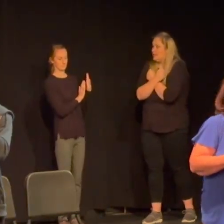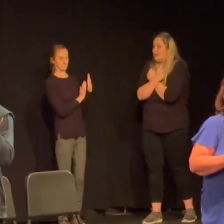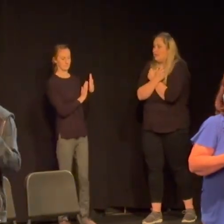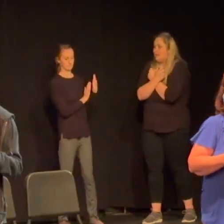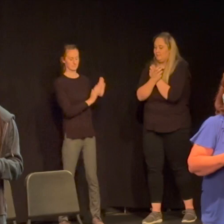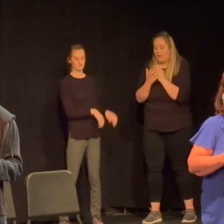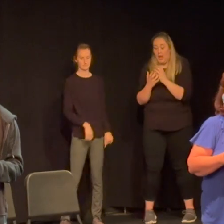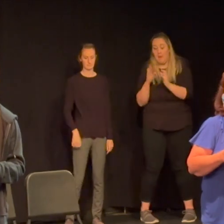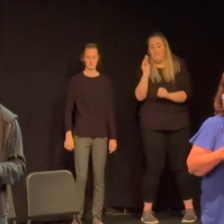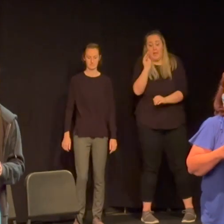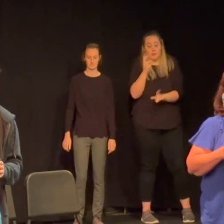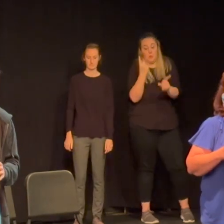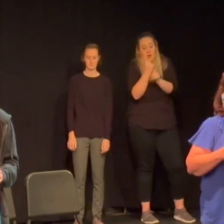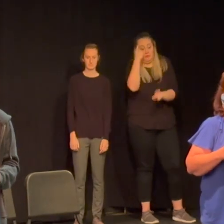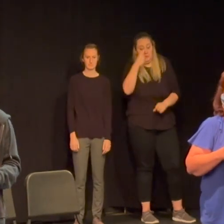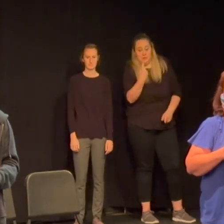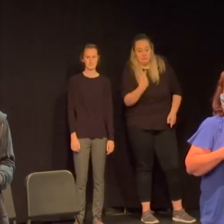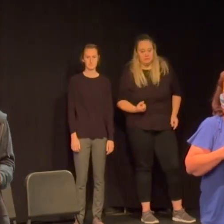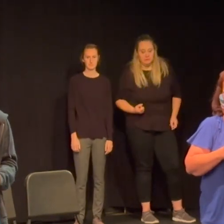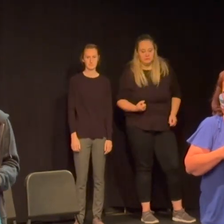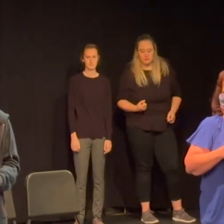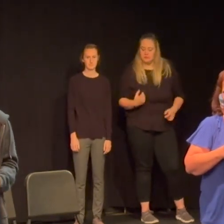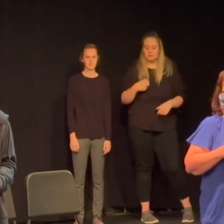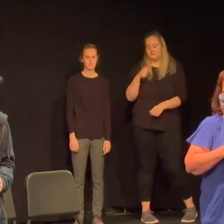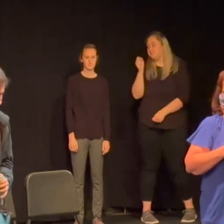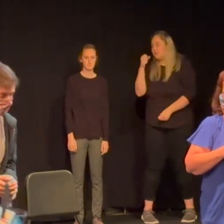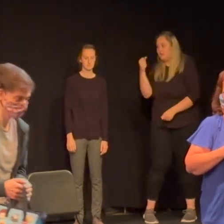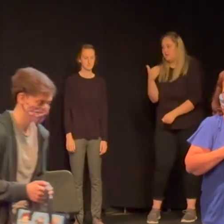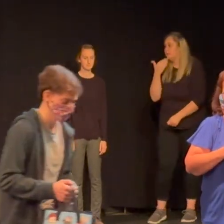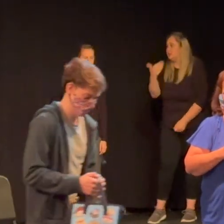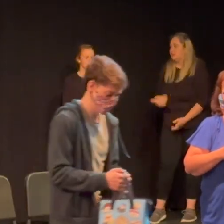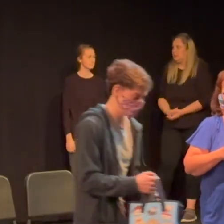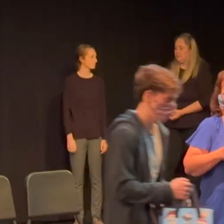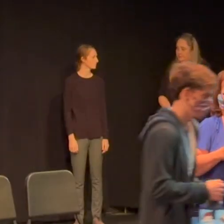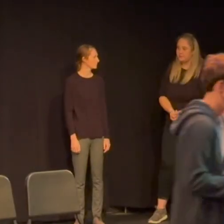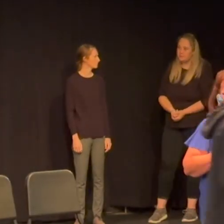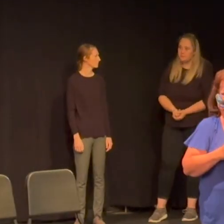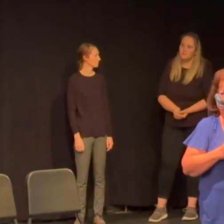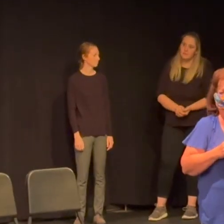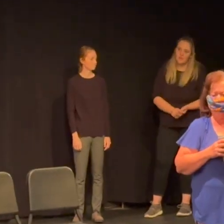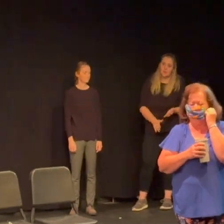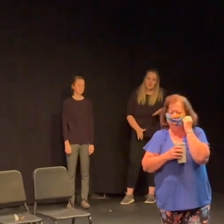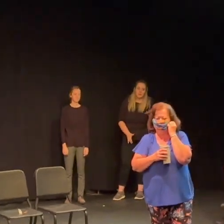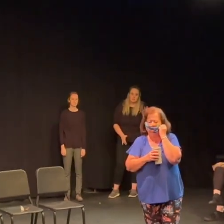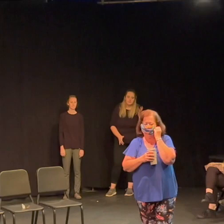Maxine is right for once. Yeah. Thank you.